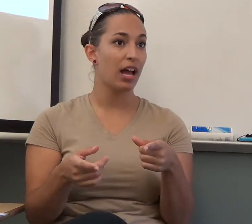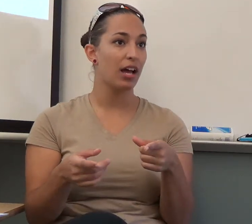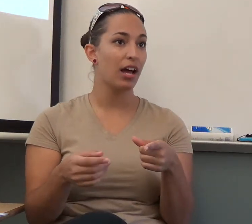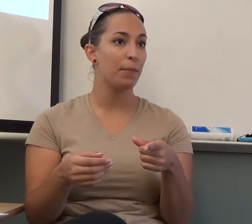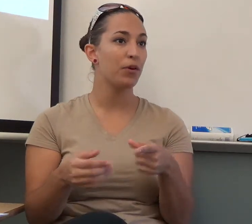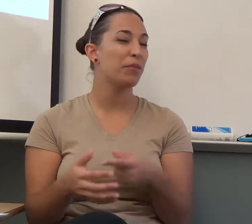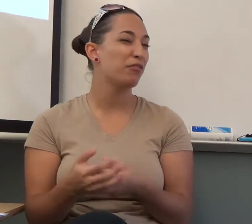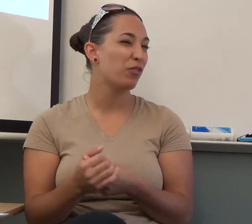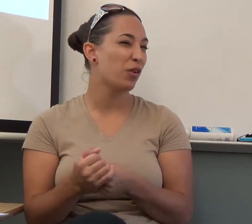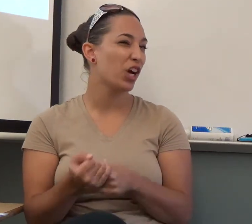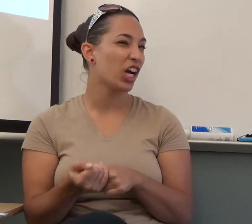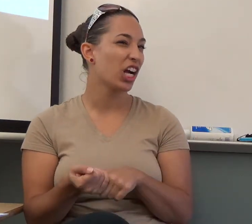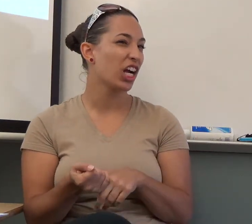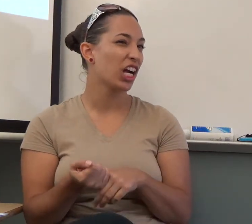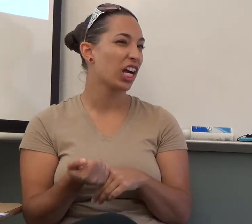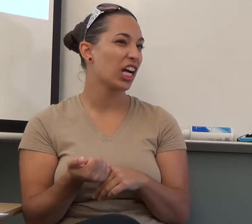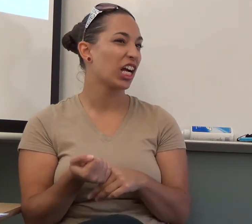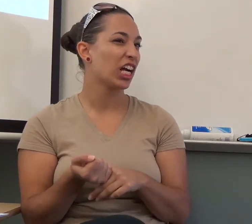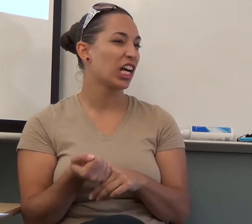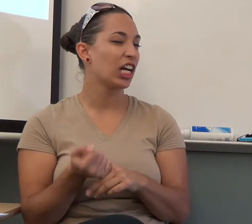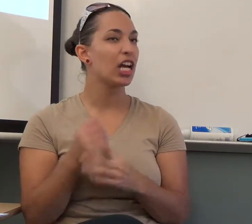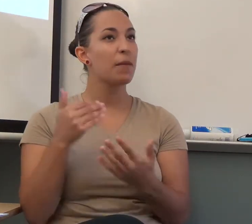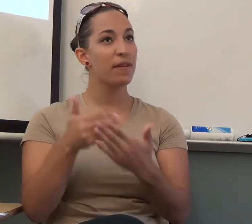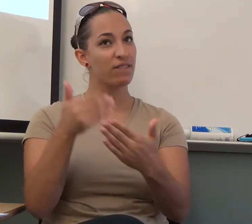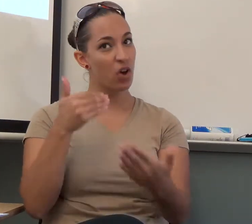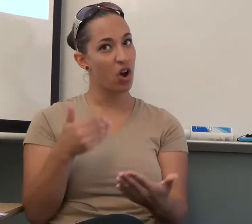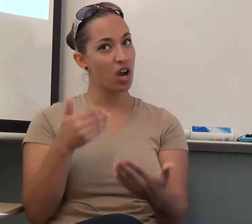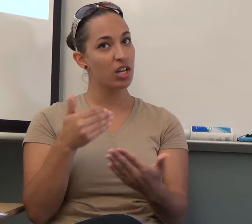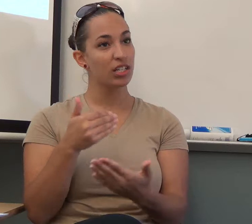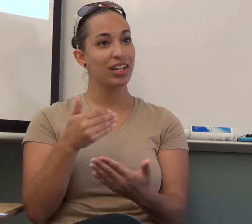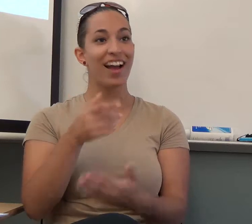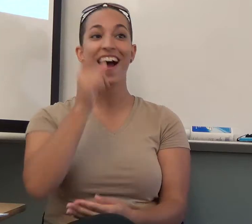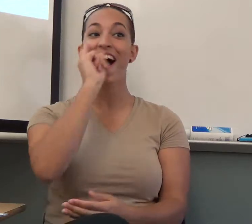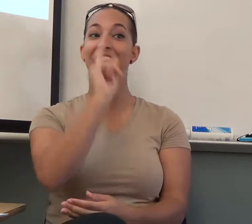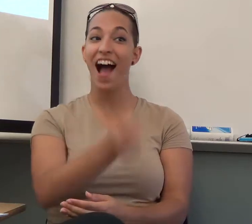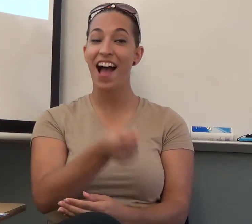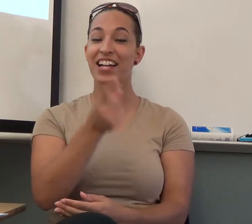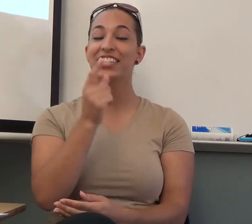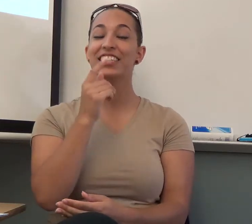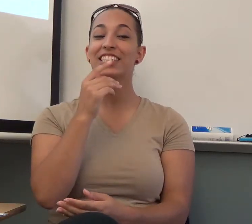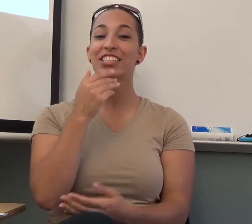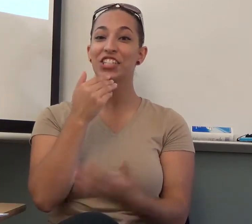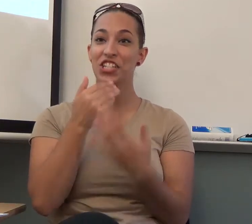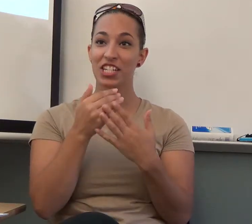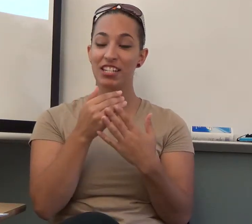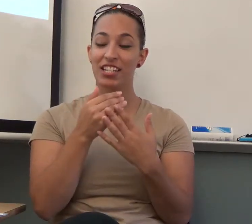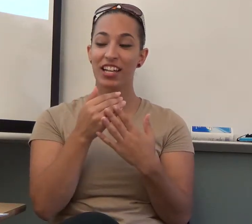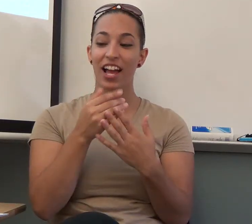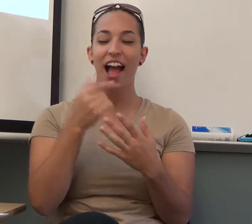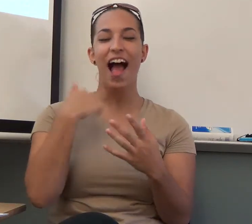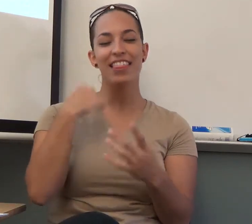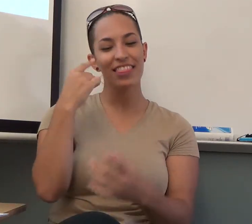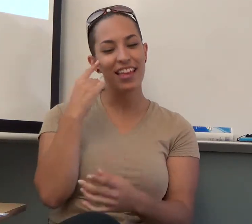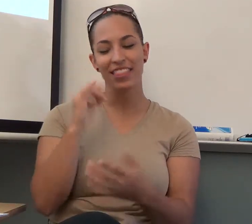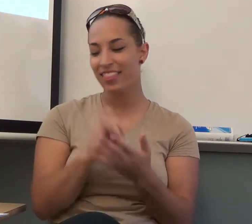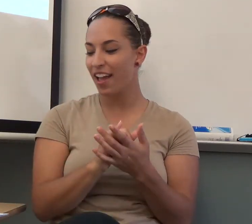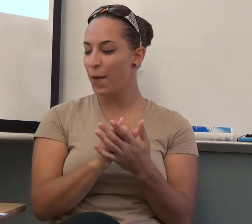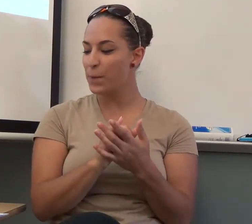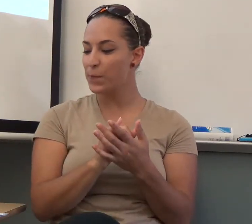Is. I put before. Before? Aha, good. Now I think that there's a